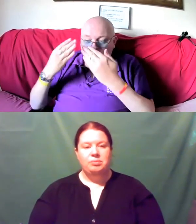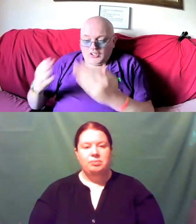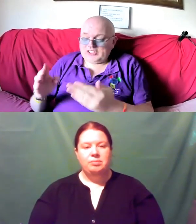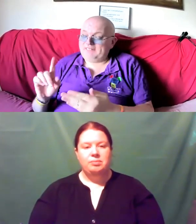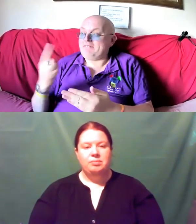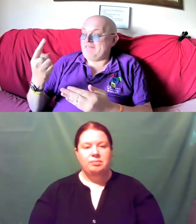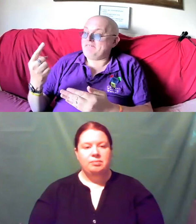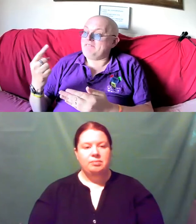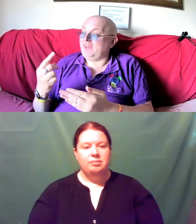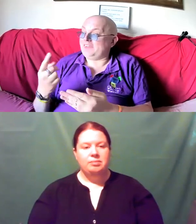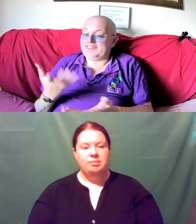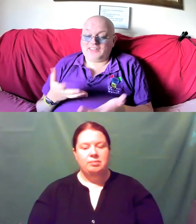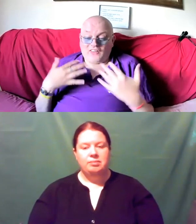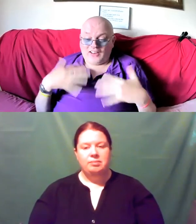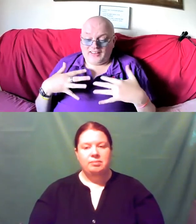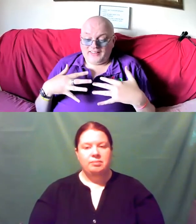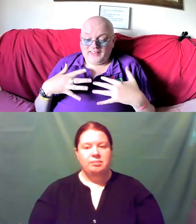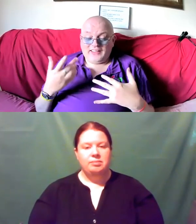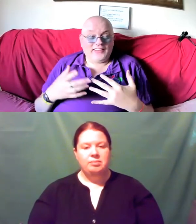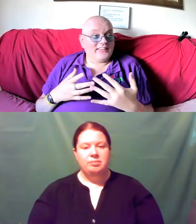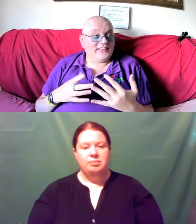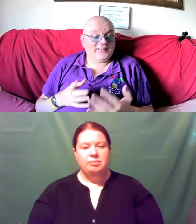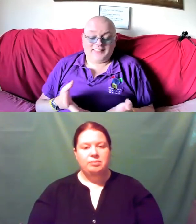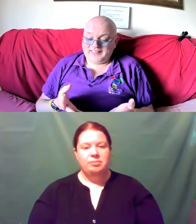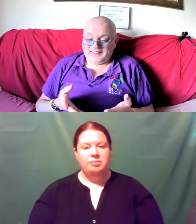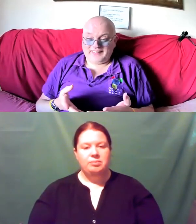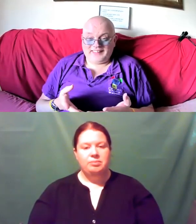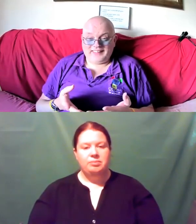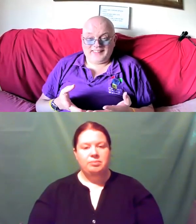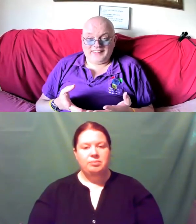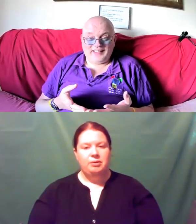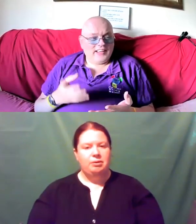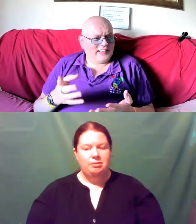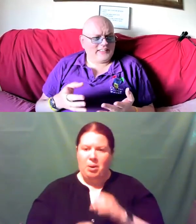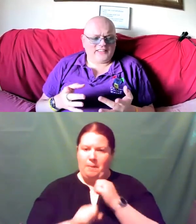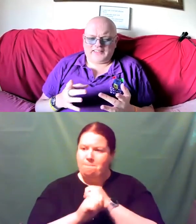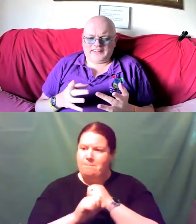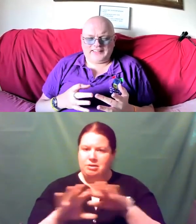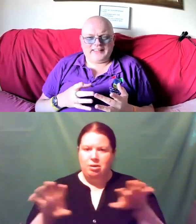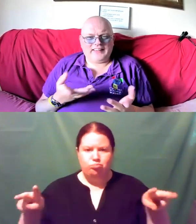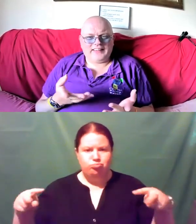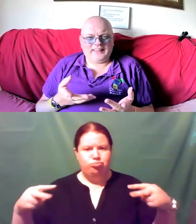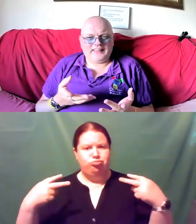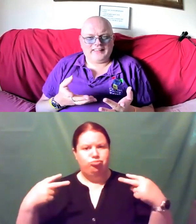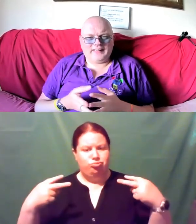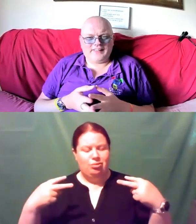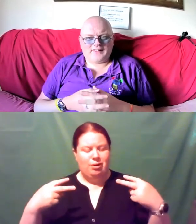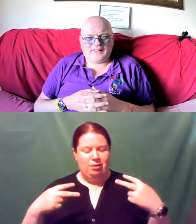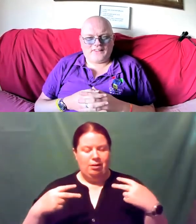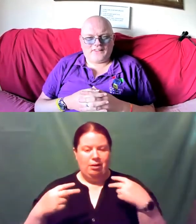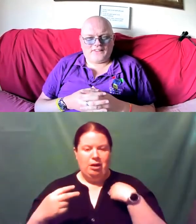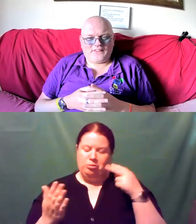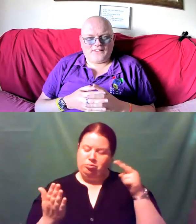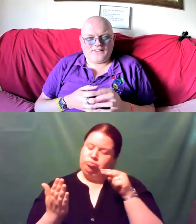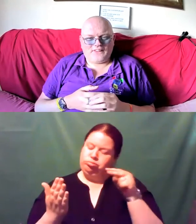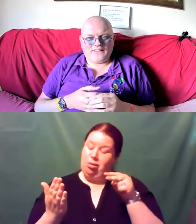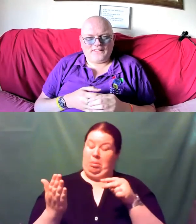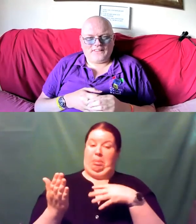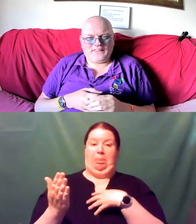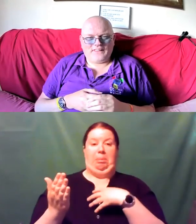of escalated really quickly. Yeah. That seemed to get a little bit of media attention when I was kind of reading back over